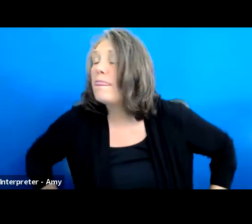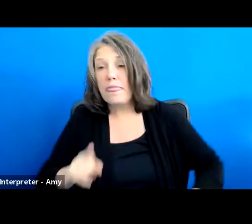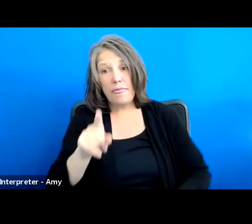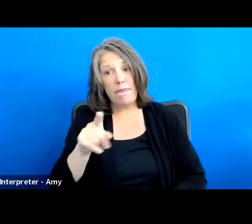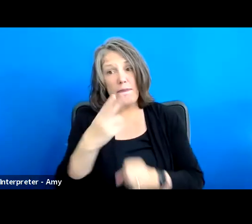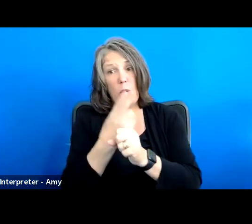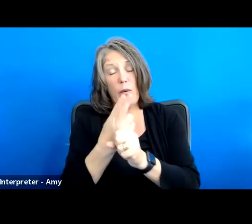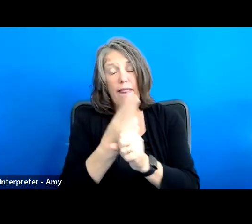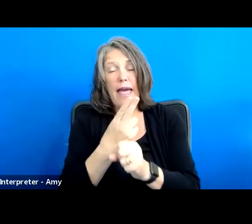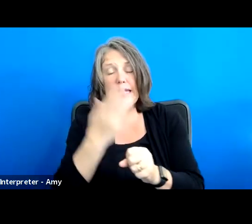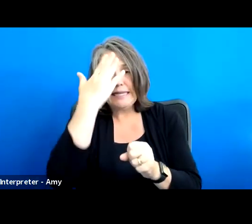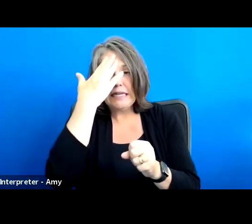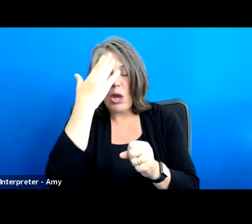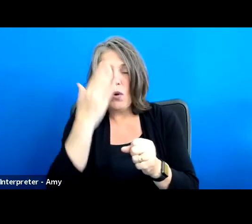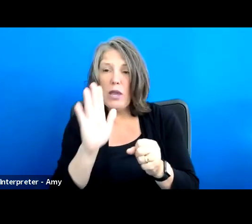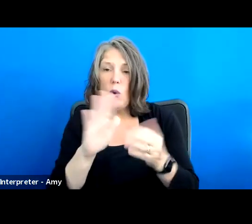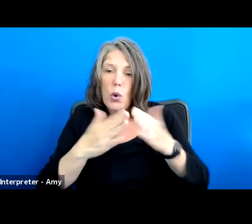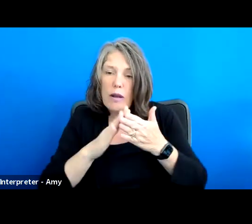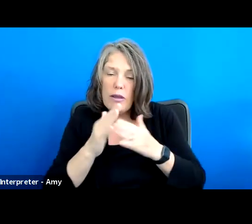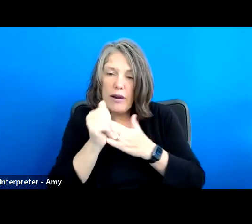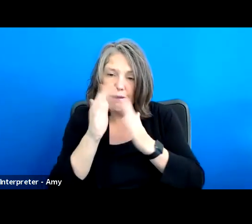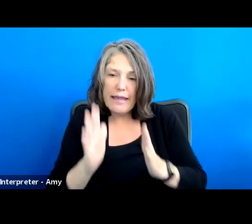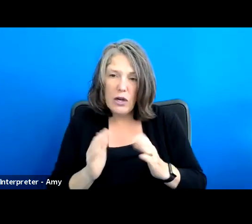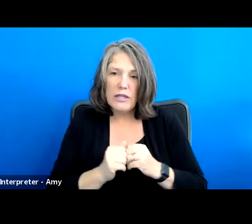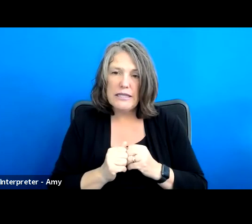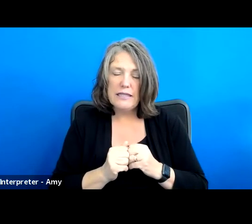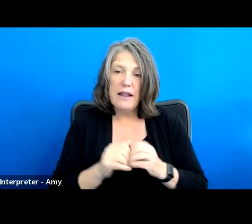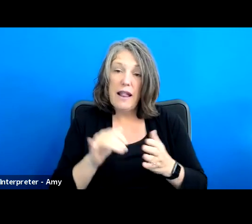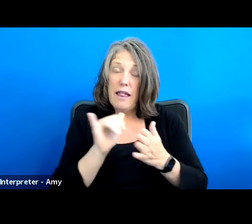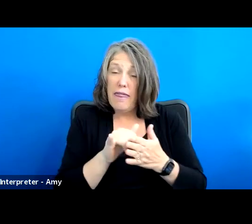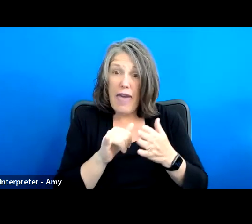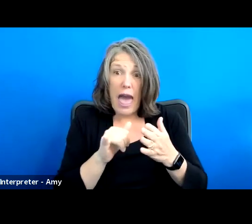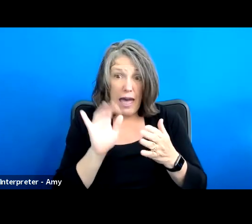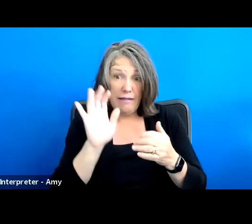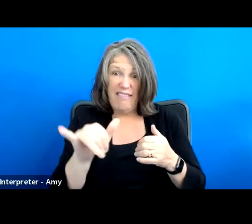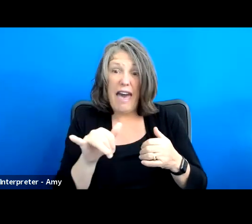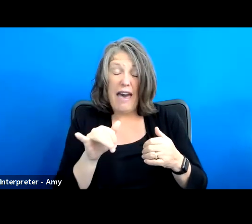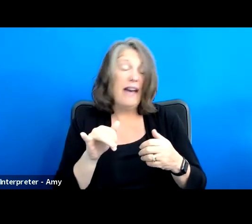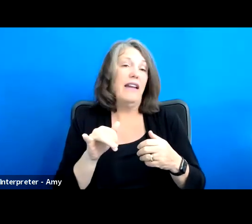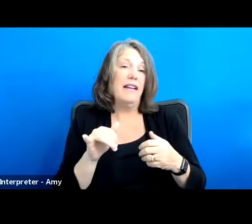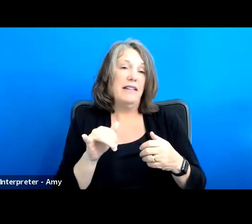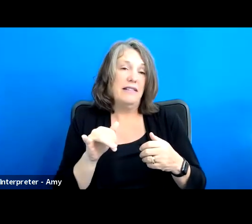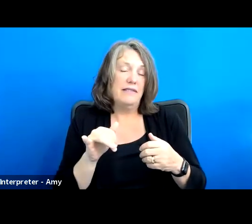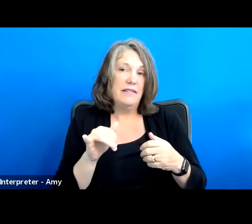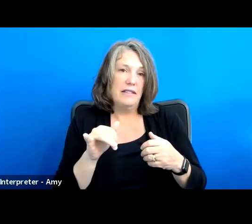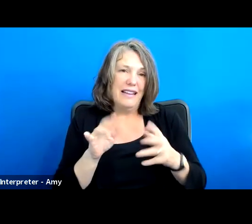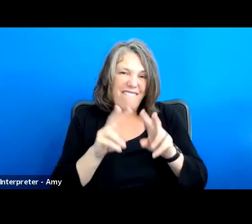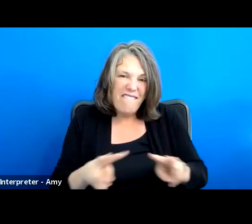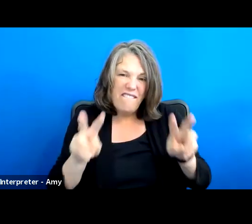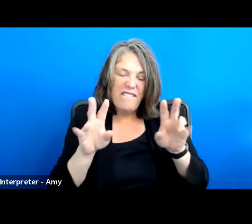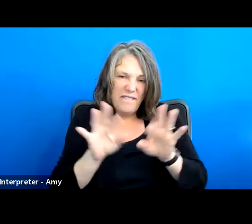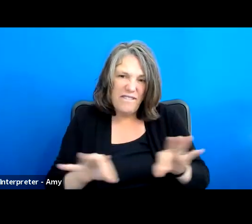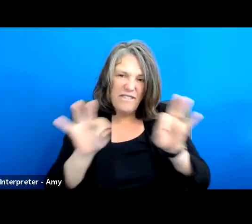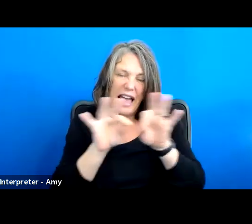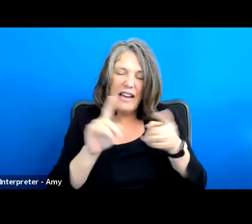Utilizing knowing your community leaders, that exercise was vital to us